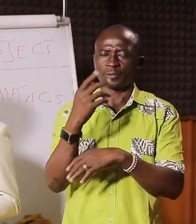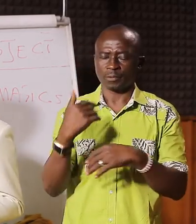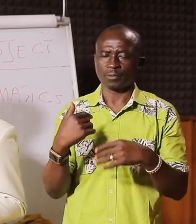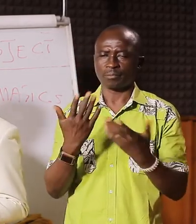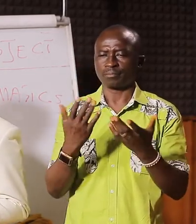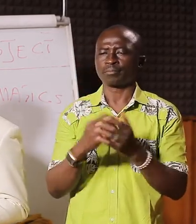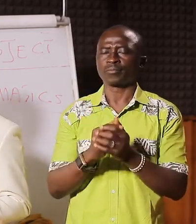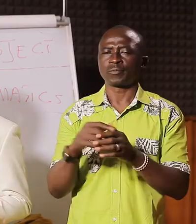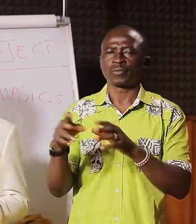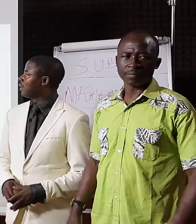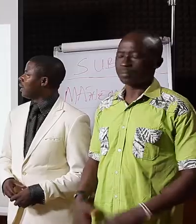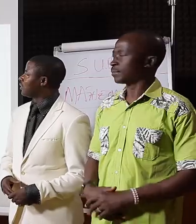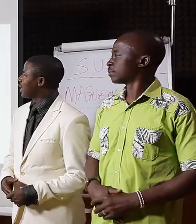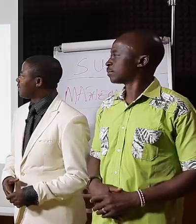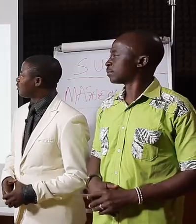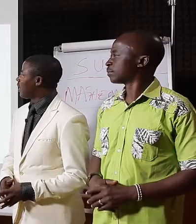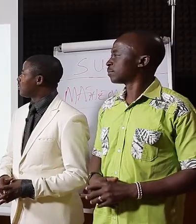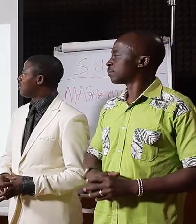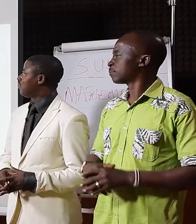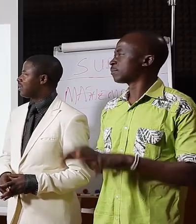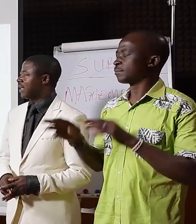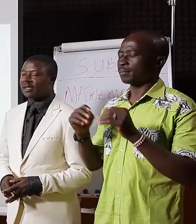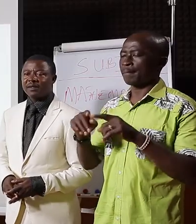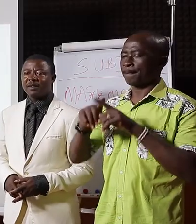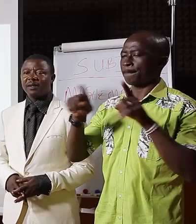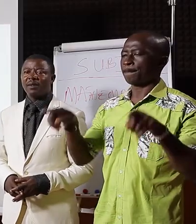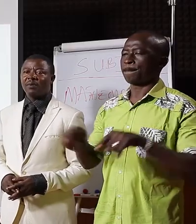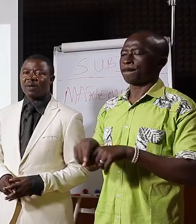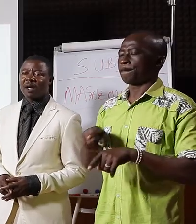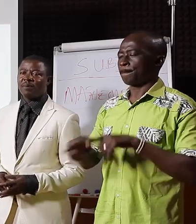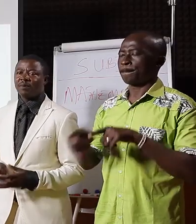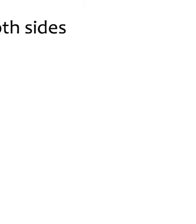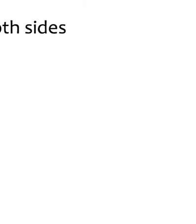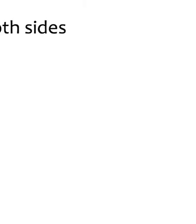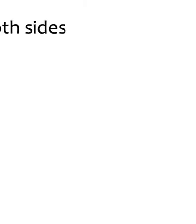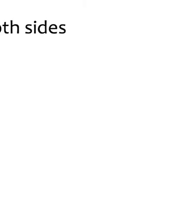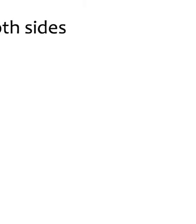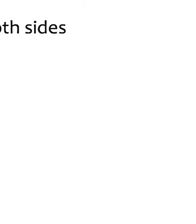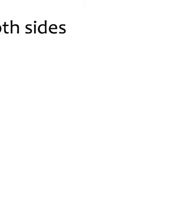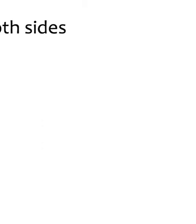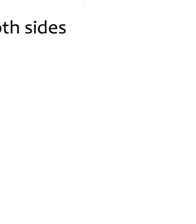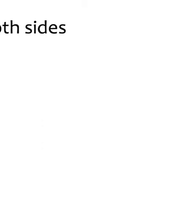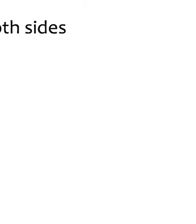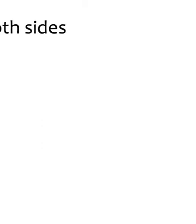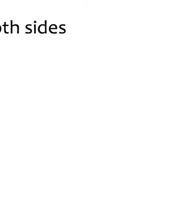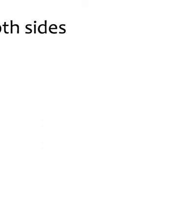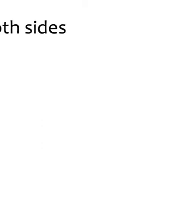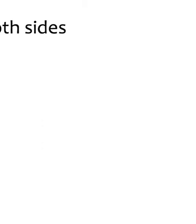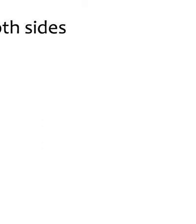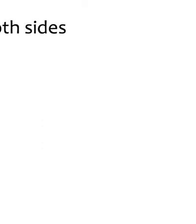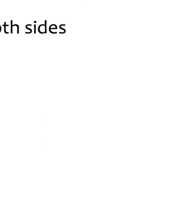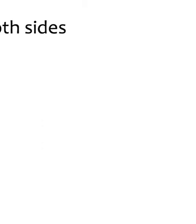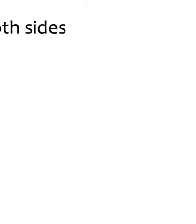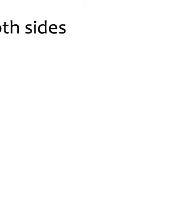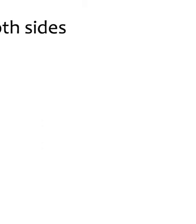take square root of both sides. Now taking square root of both sides, we have root of 0 equals to